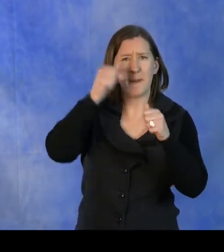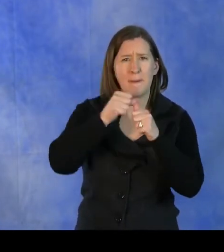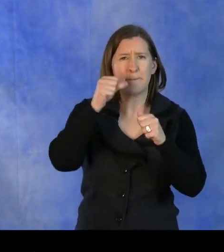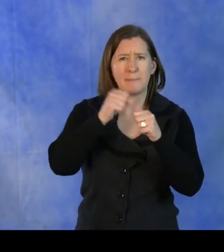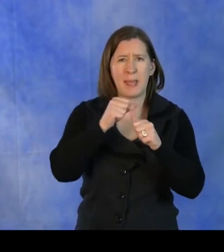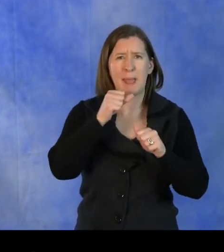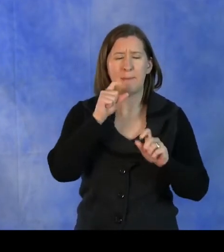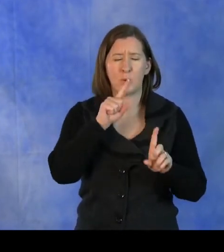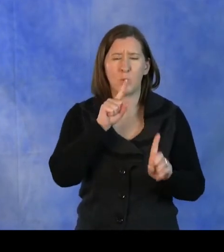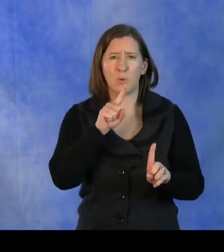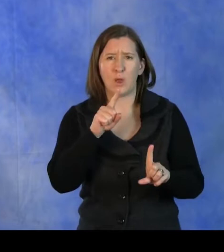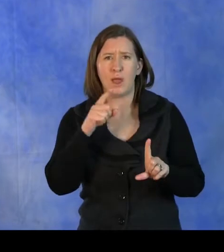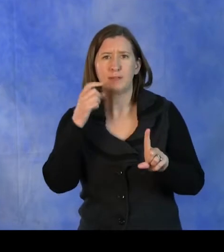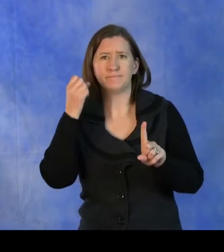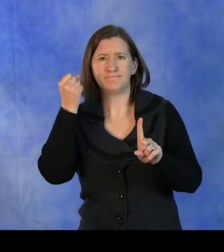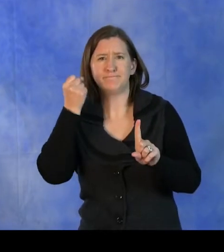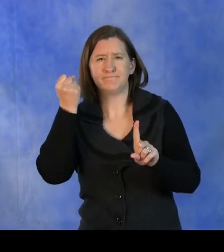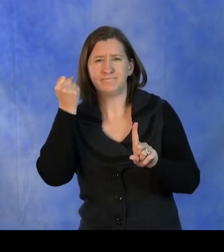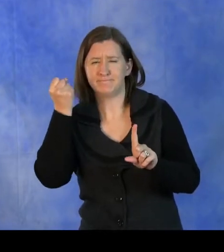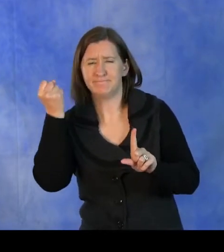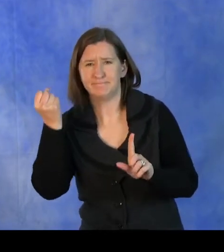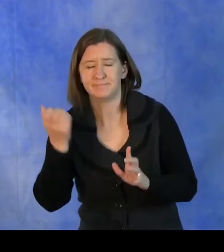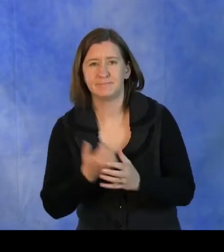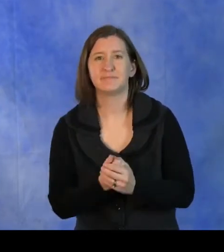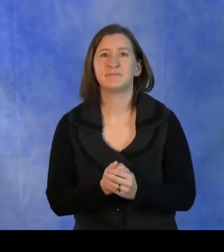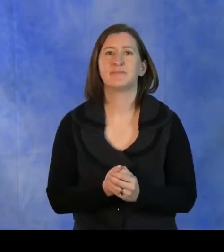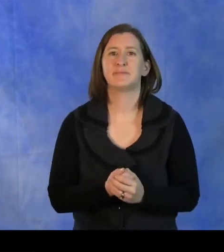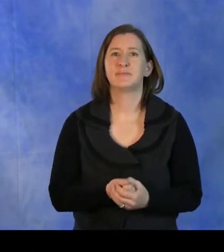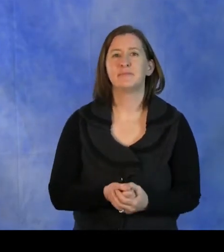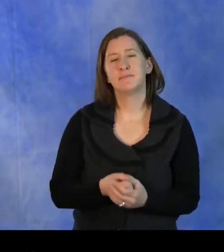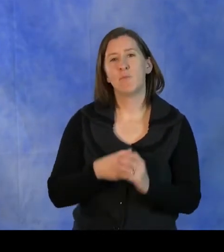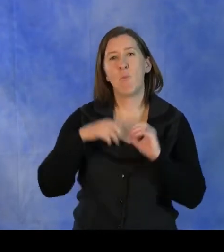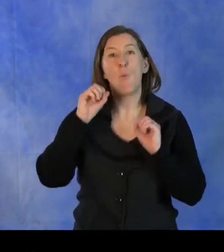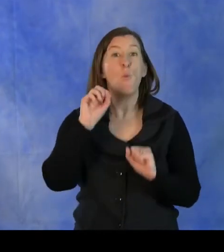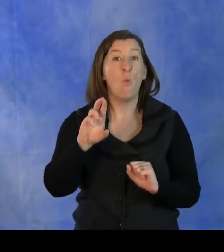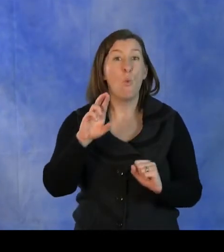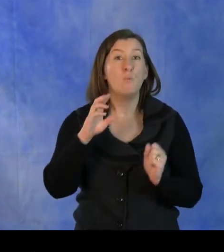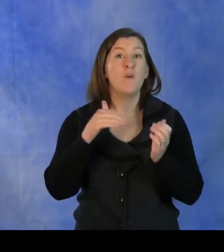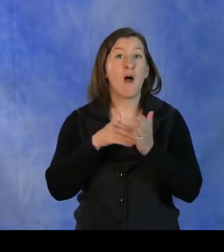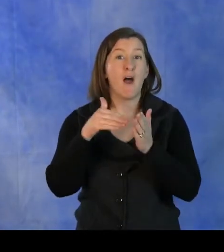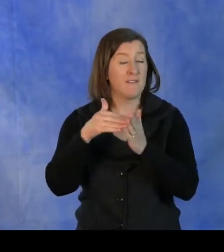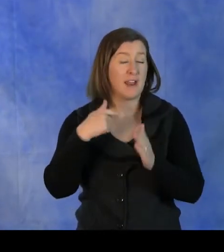Or you can say, I'm trying to remember, hold on just a second.